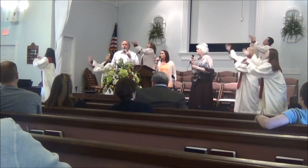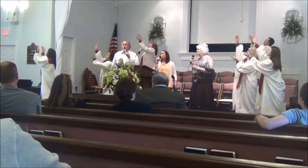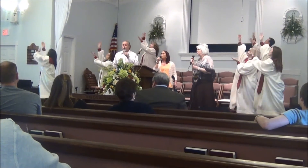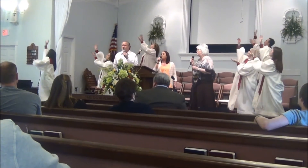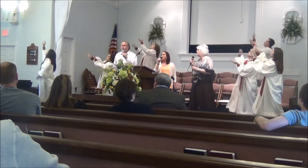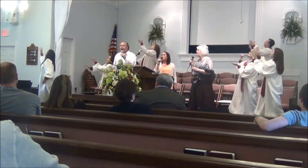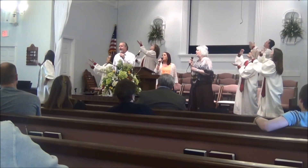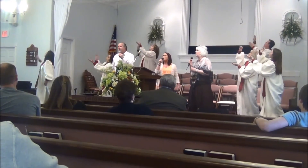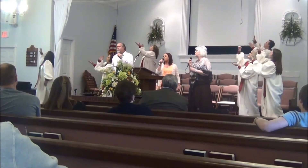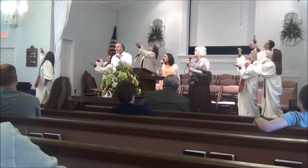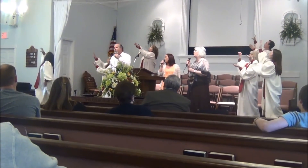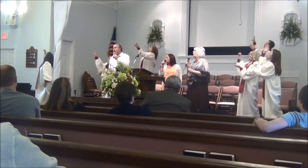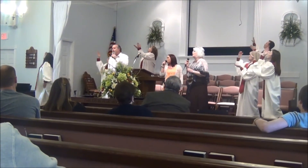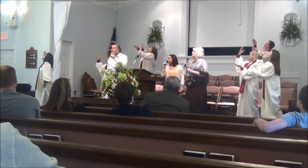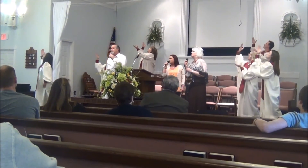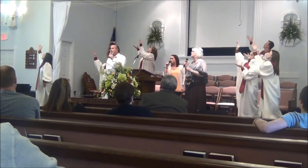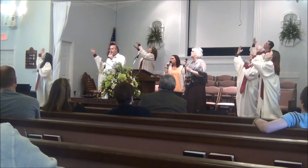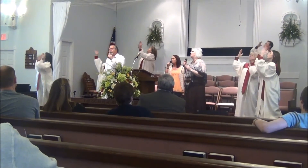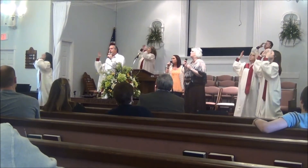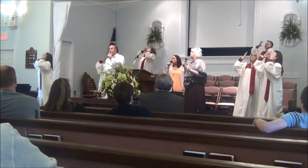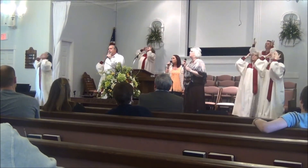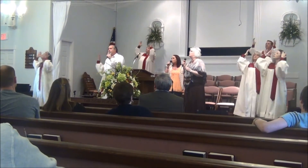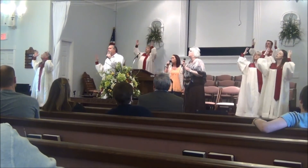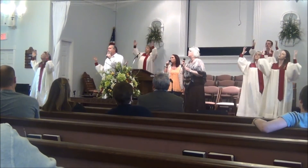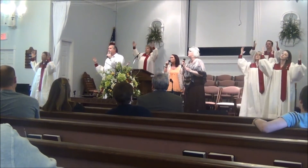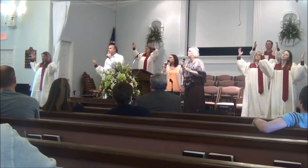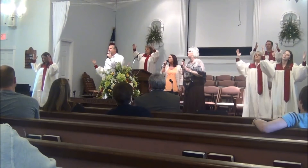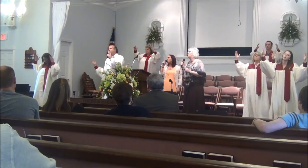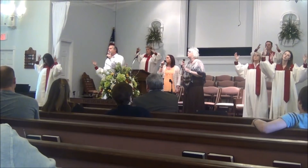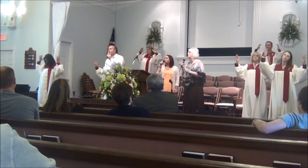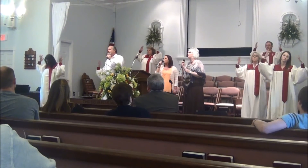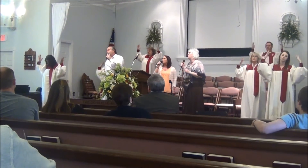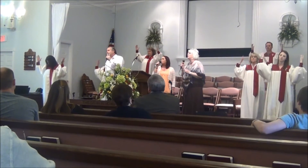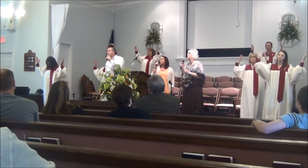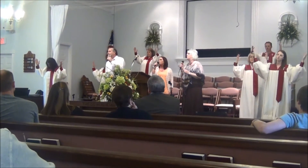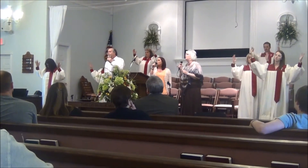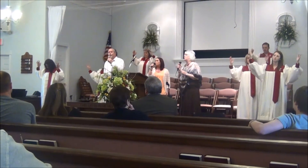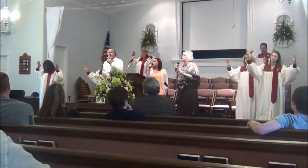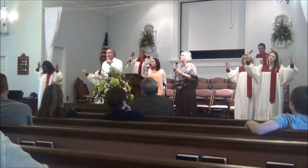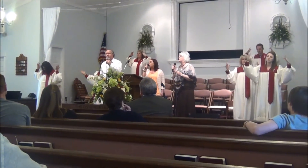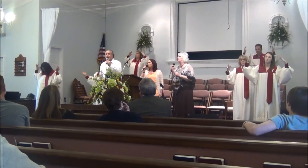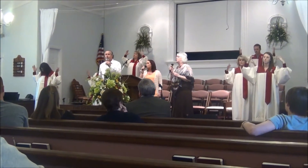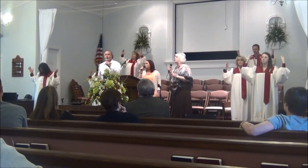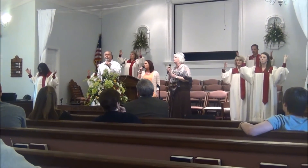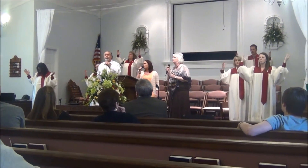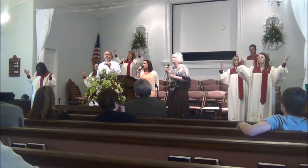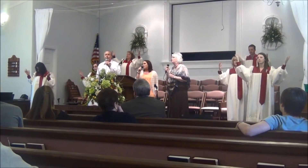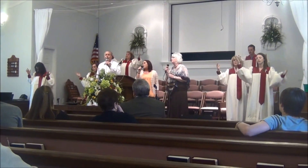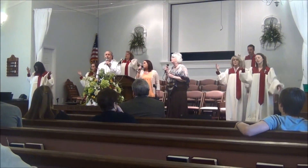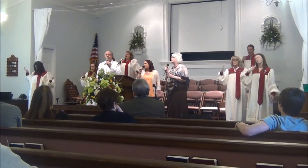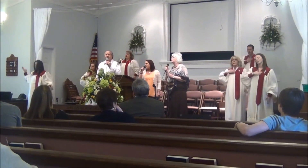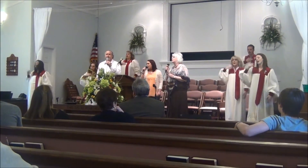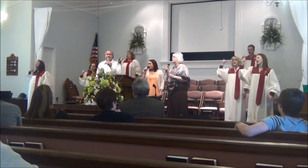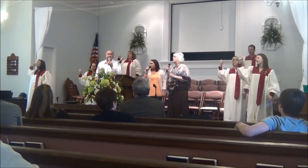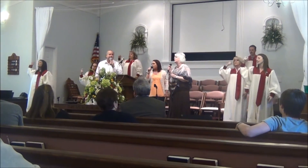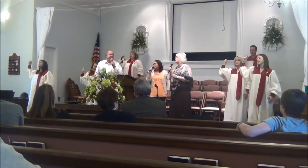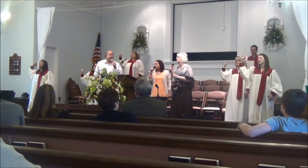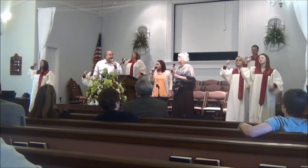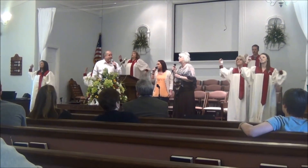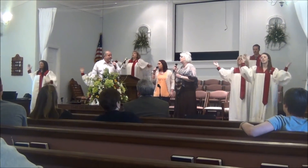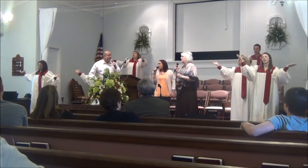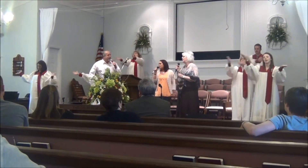to the cross. To continue to be through. I